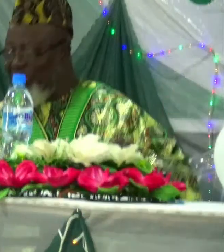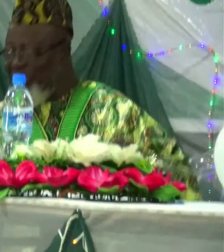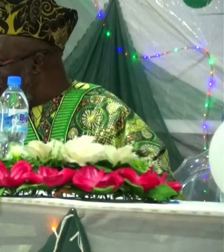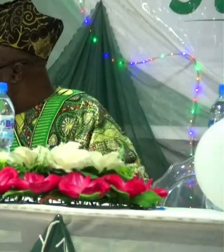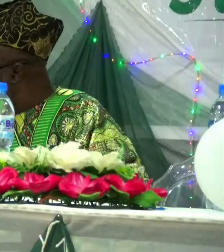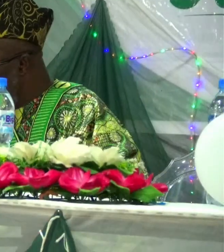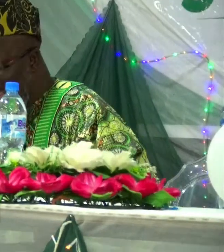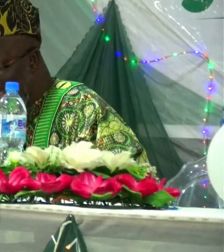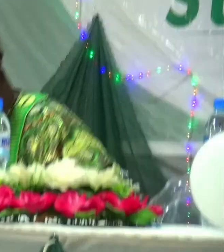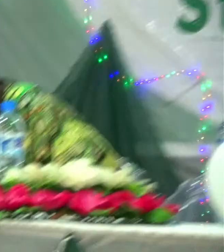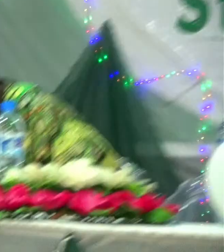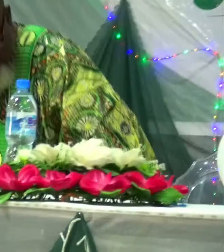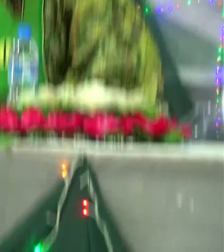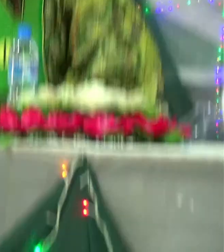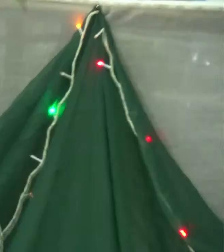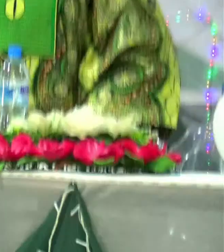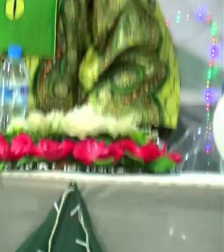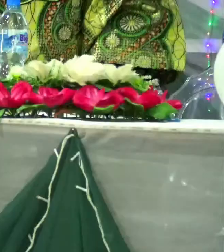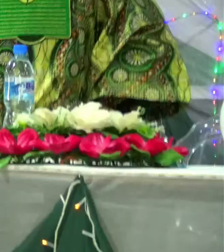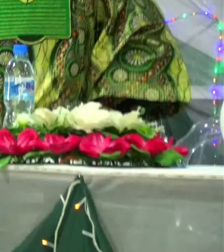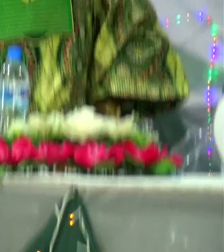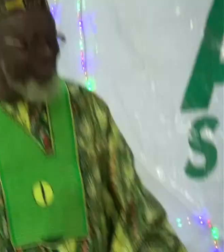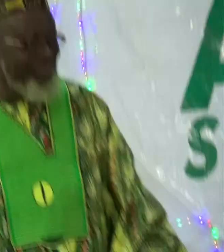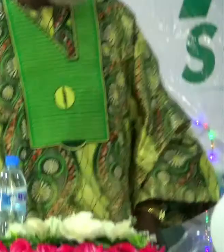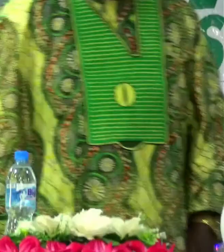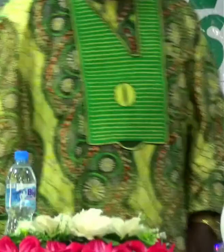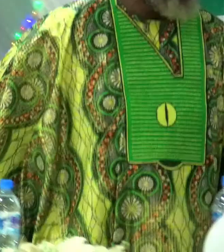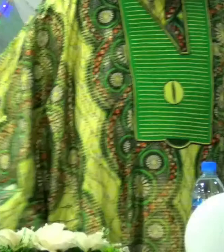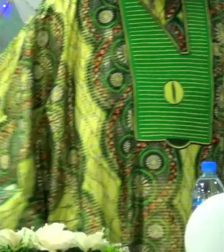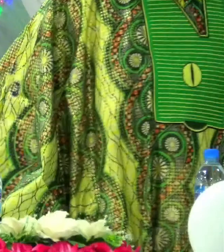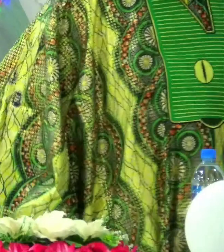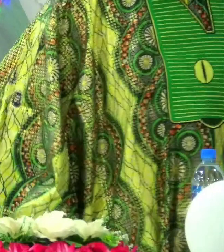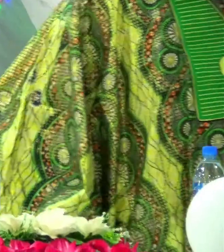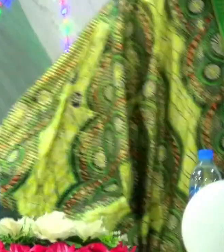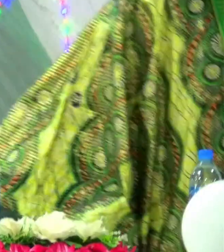odun idasile ajo muslimi TMC TMC